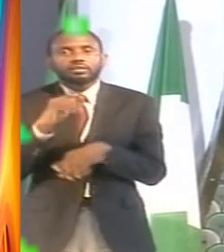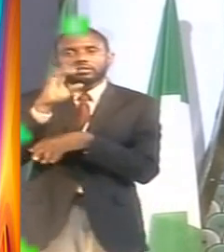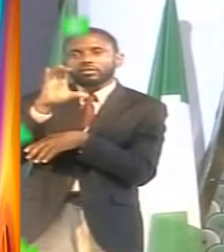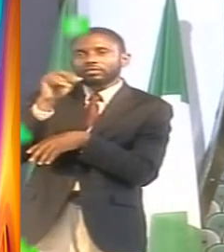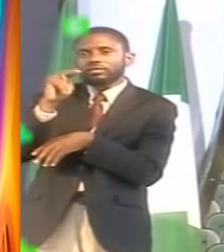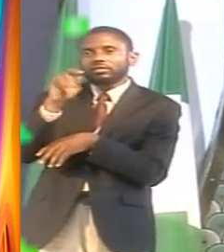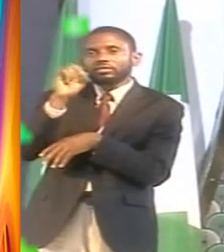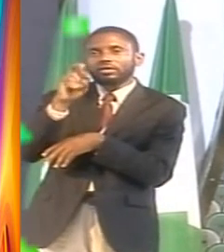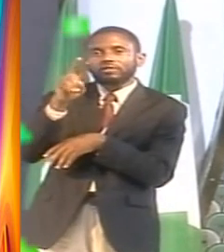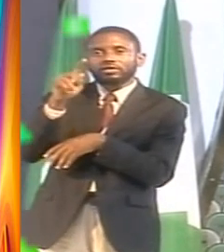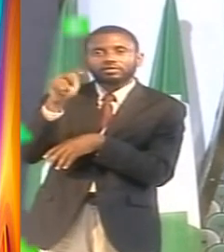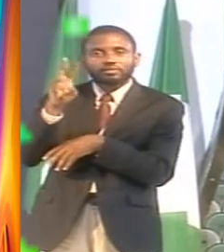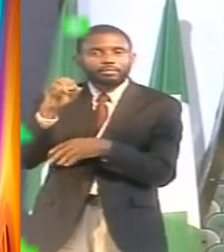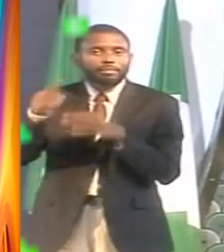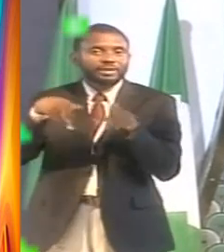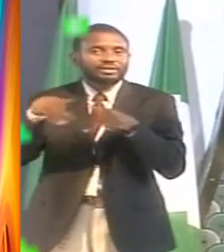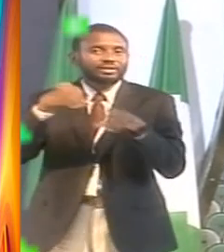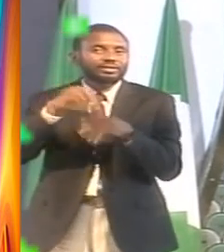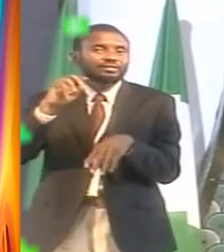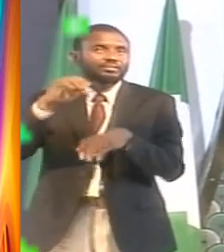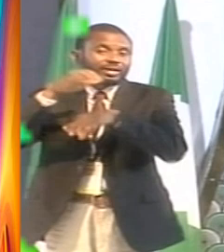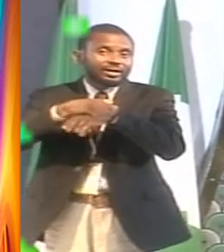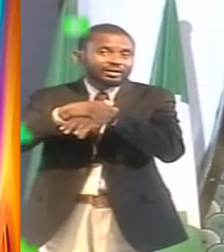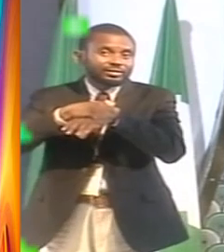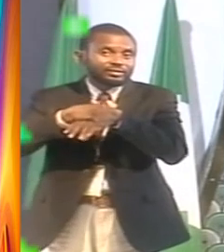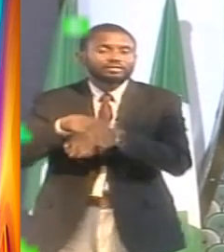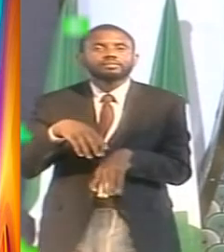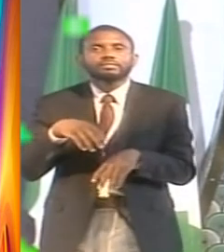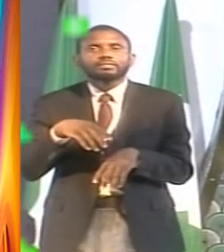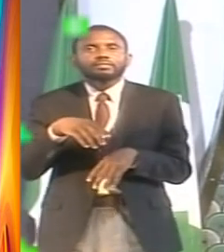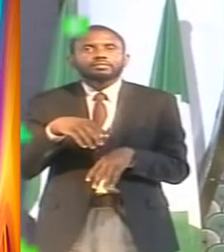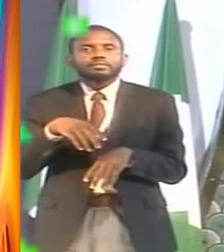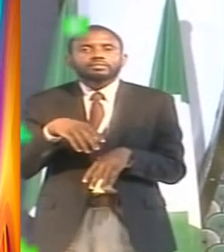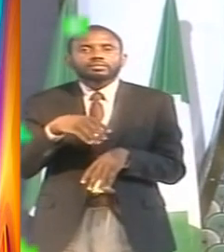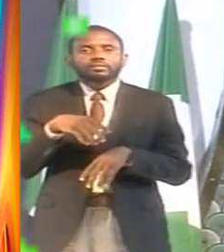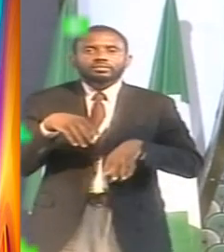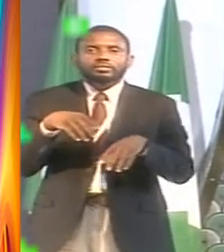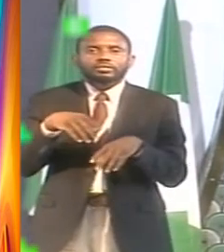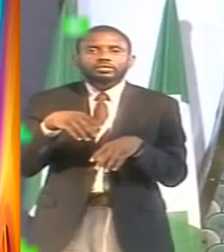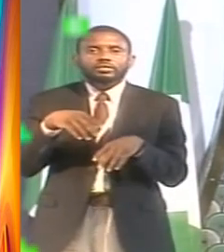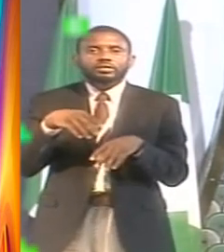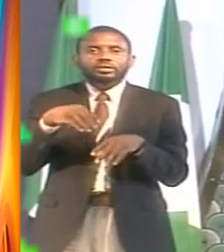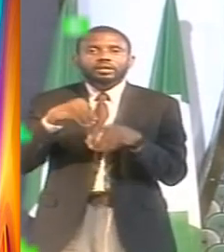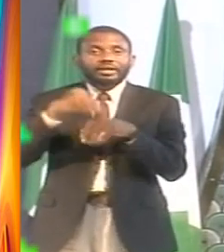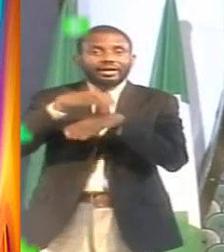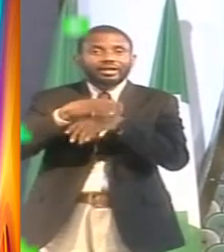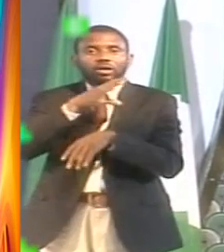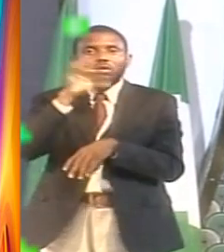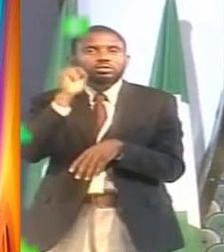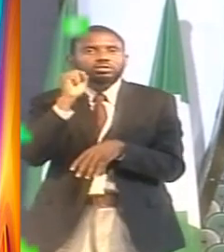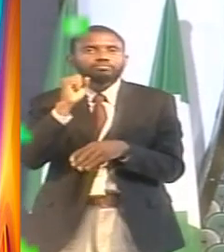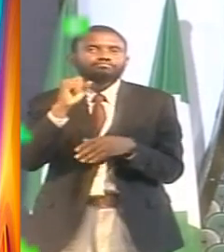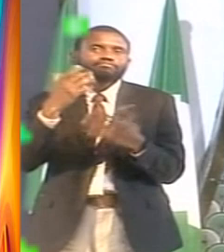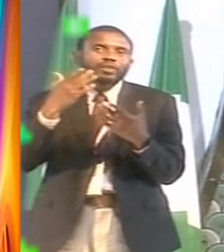England, because the British government was a theocratic state, so to say, and the Conservative Party was literally part